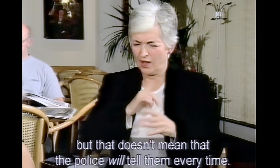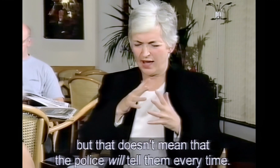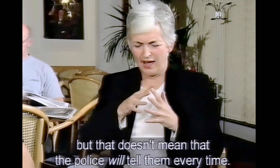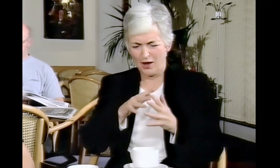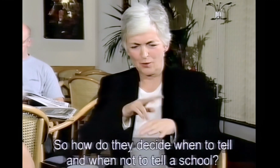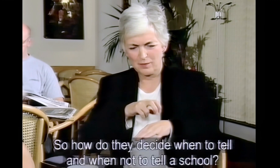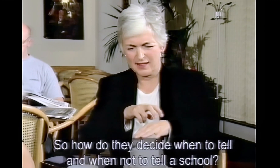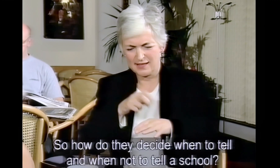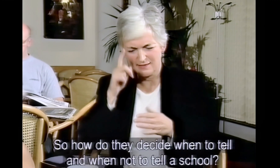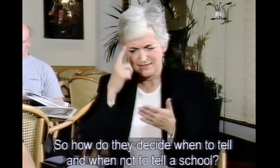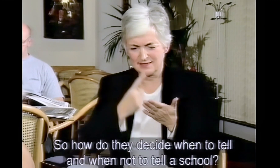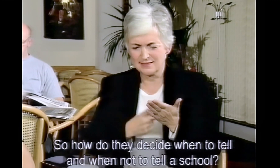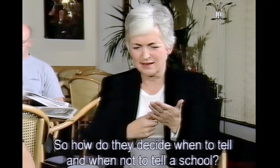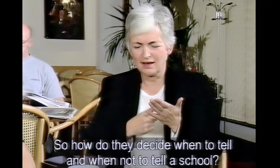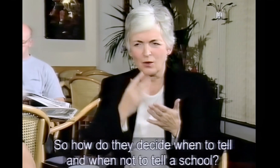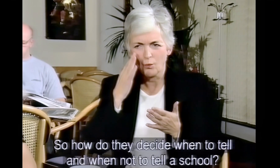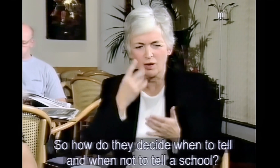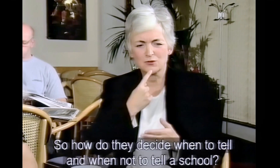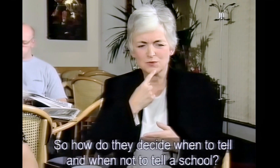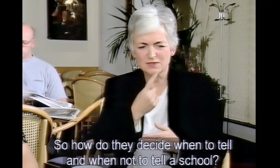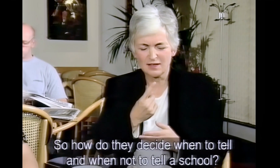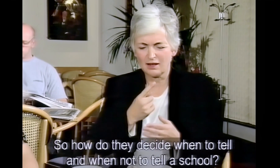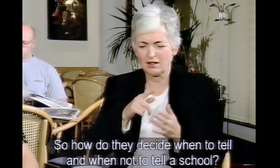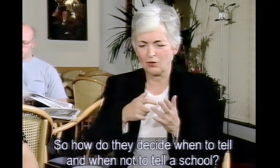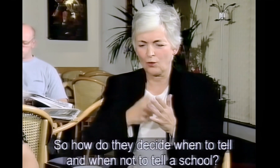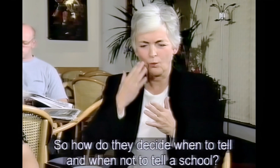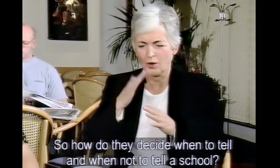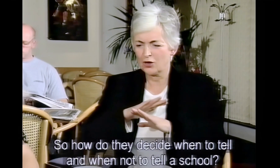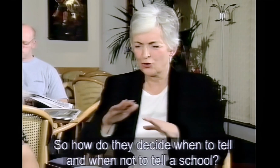So why and how do they decide to tell? And when not to tell a school?